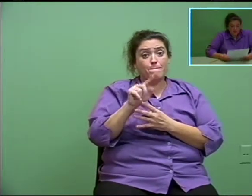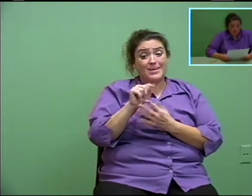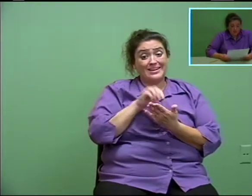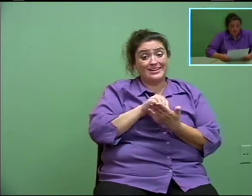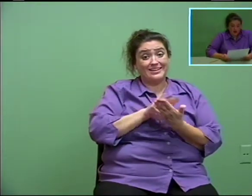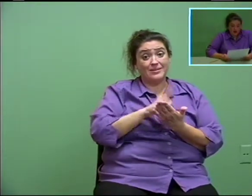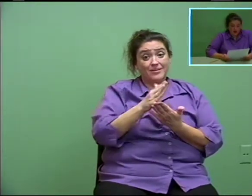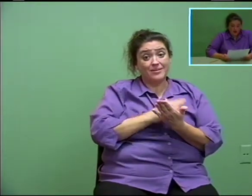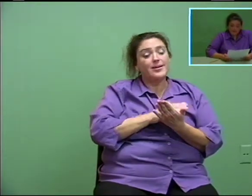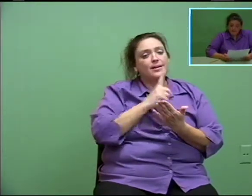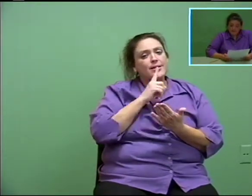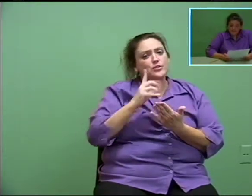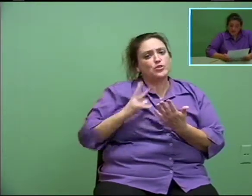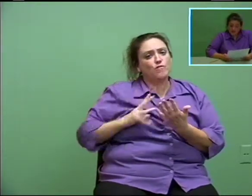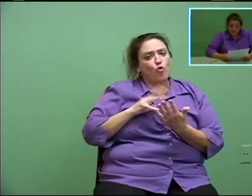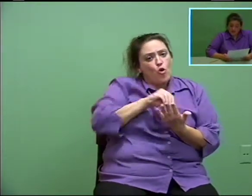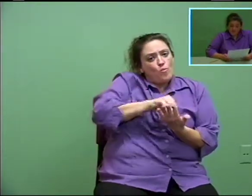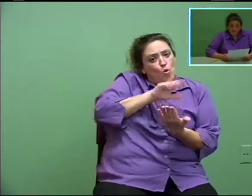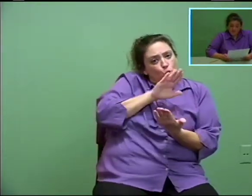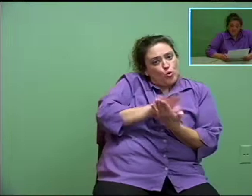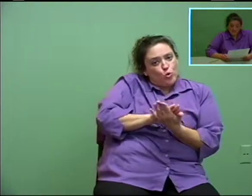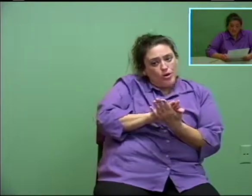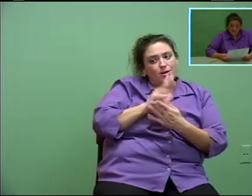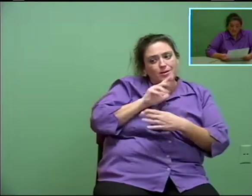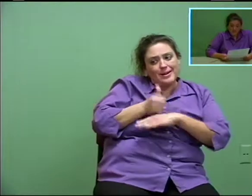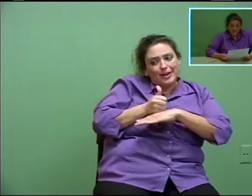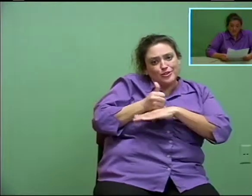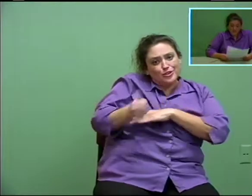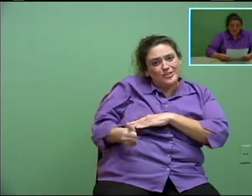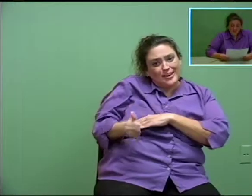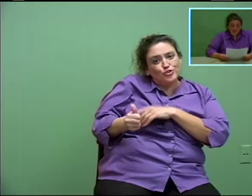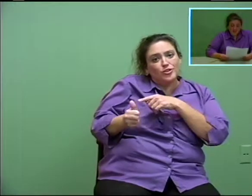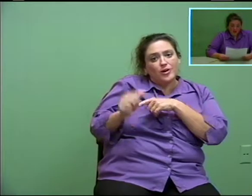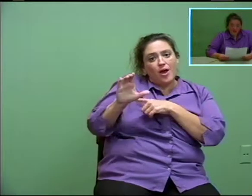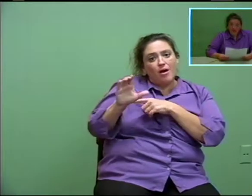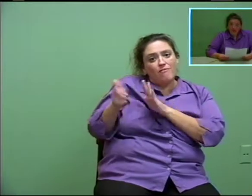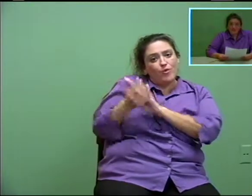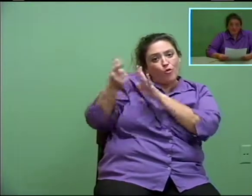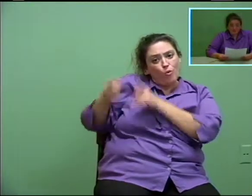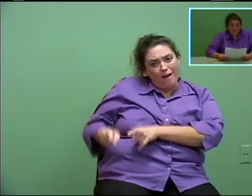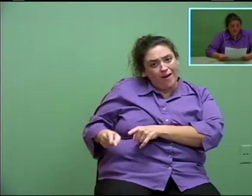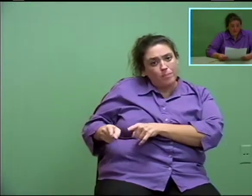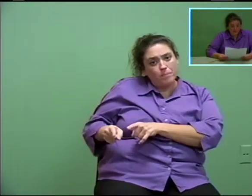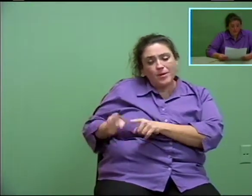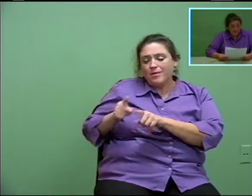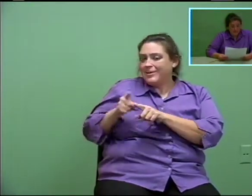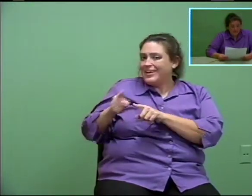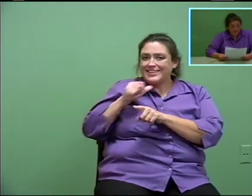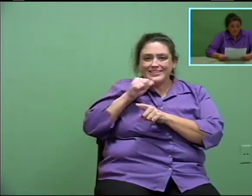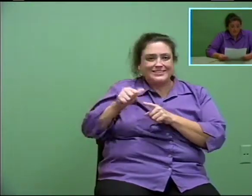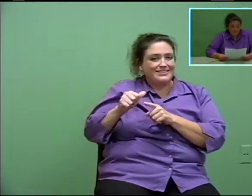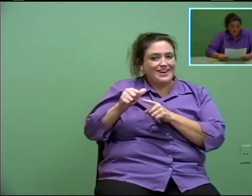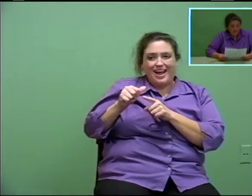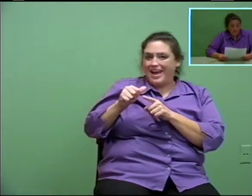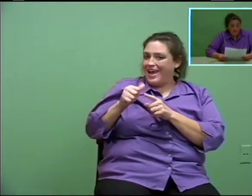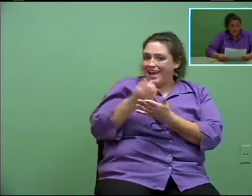the defendant with a crime. It is not evidence against the defendant and does not create any inference of